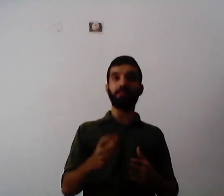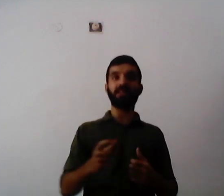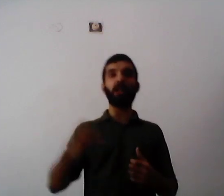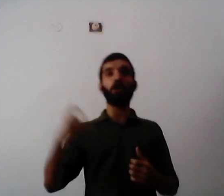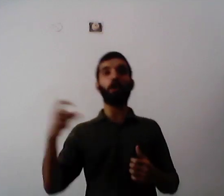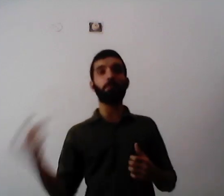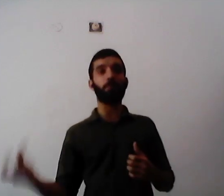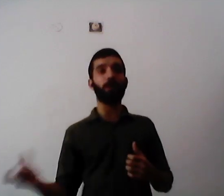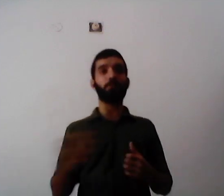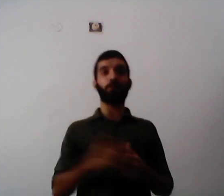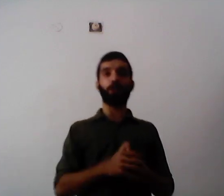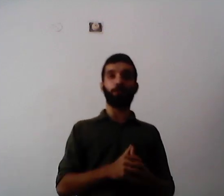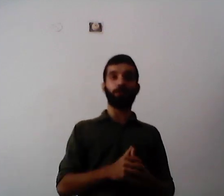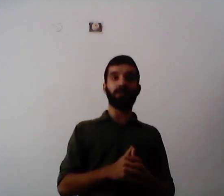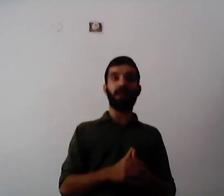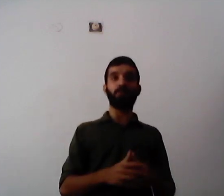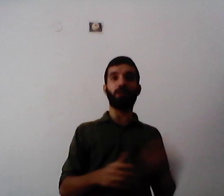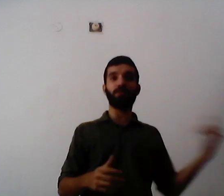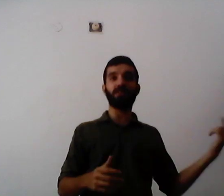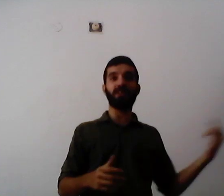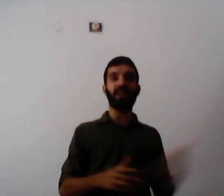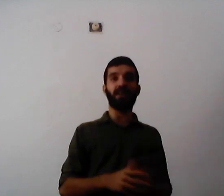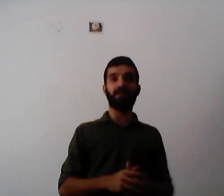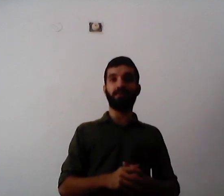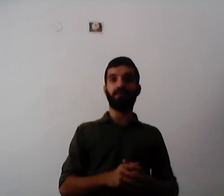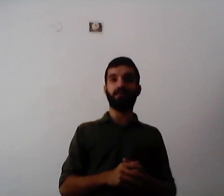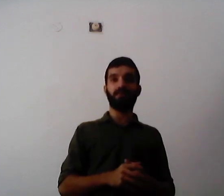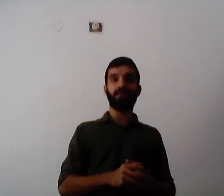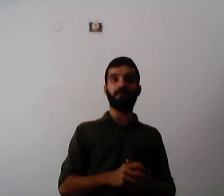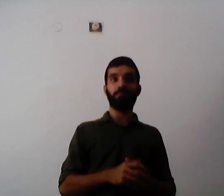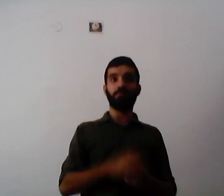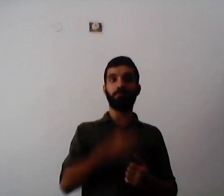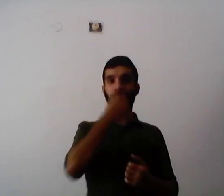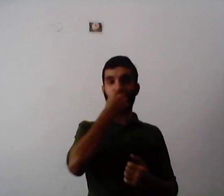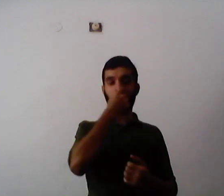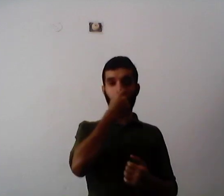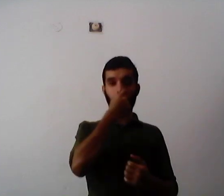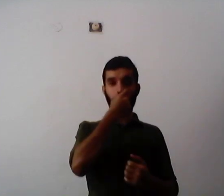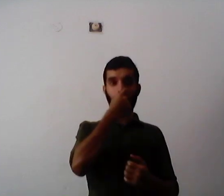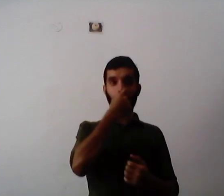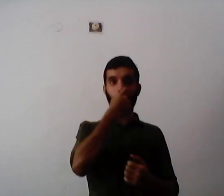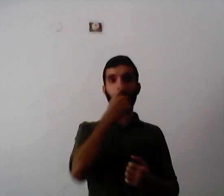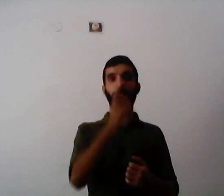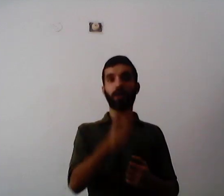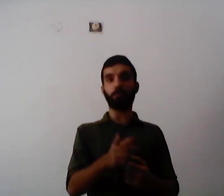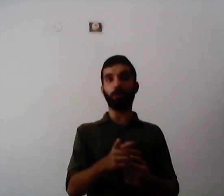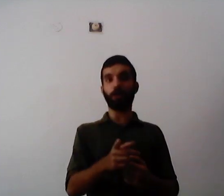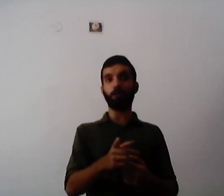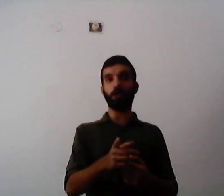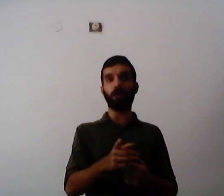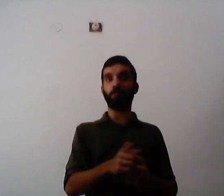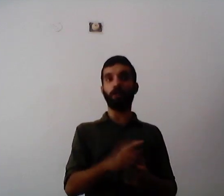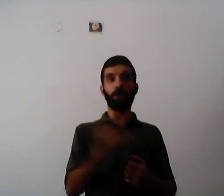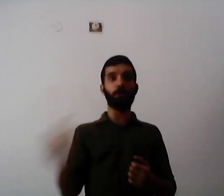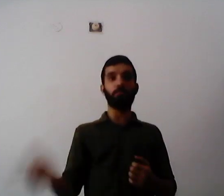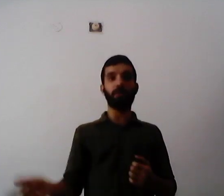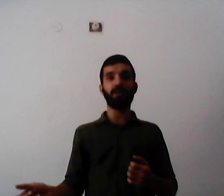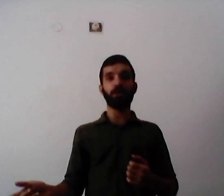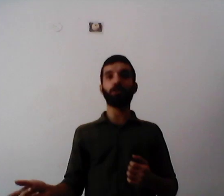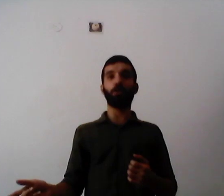a non-polar molecule. And what we studied before, a non-polar molecule will not be soluble